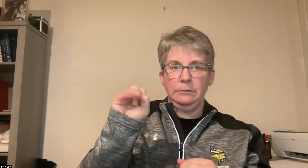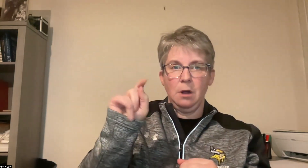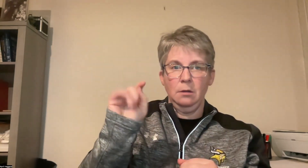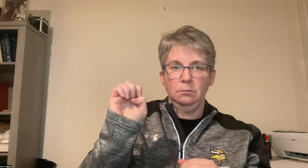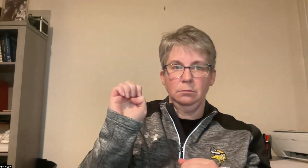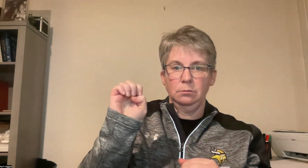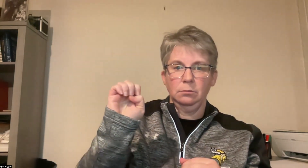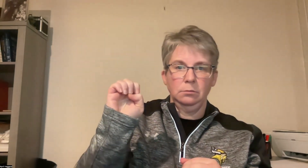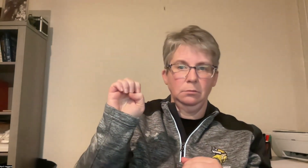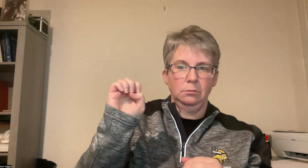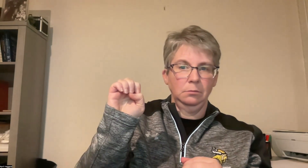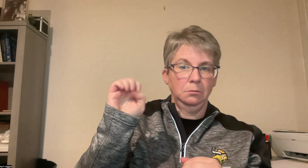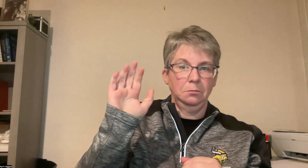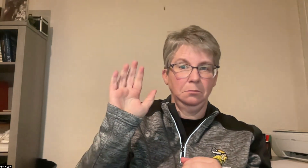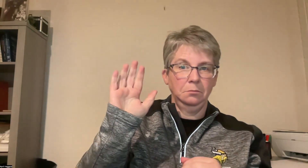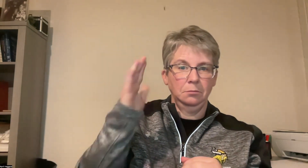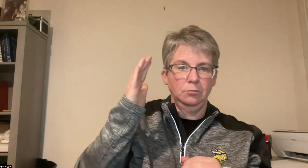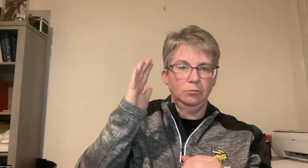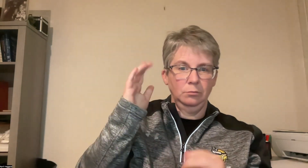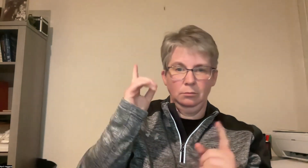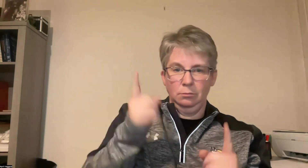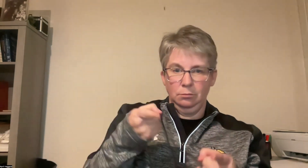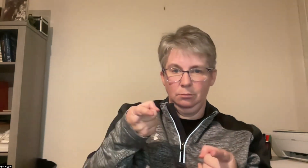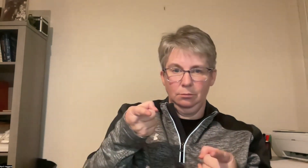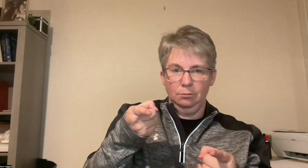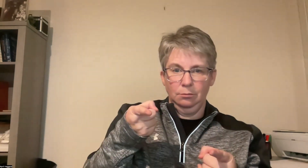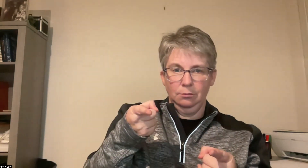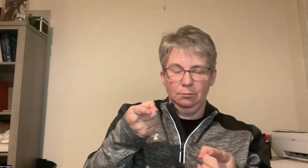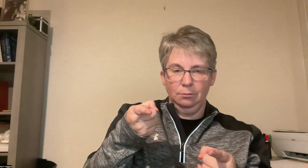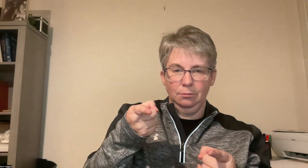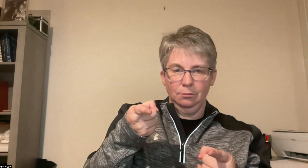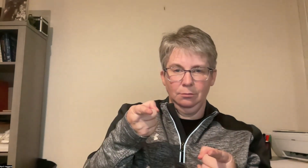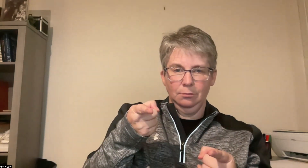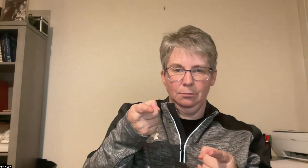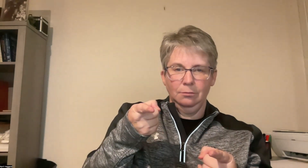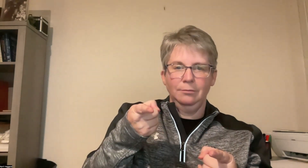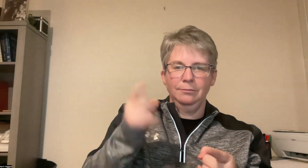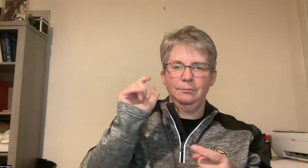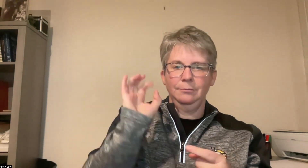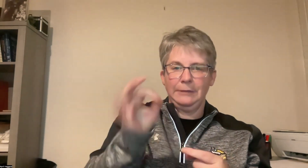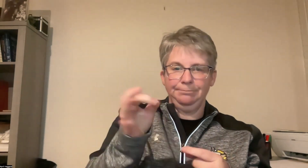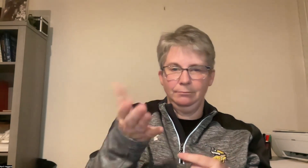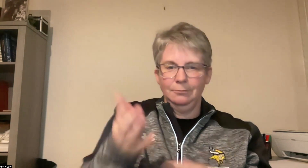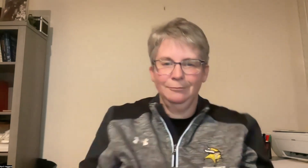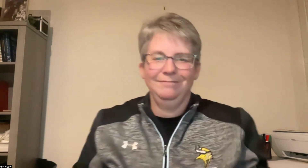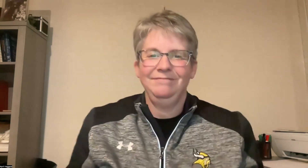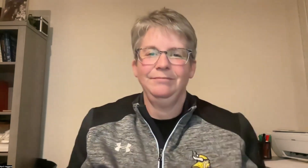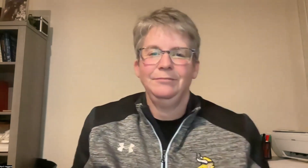well, yes, we'll have to get Christina to do an update on what's going on with the website. Do you have an update?